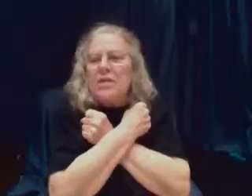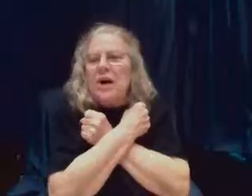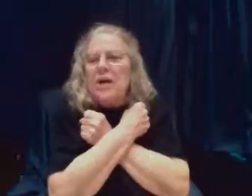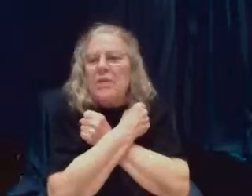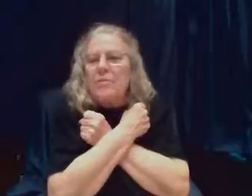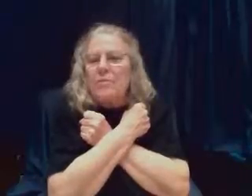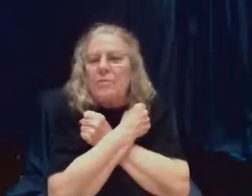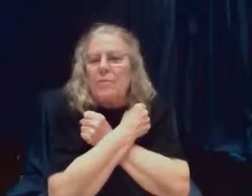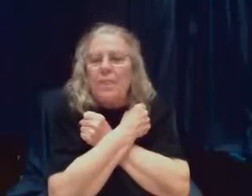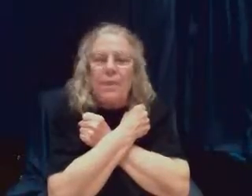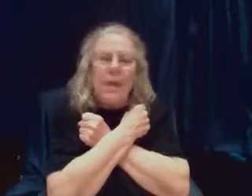tight.